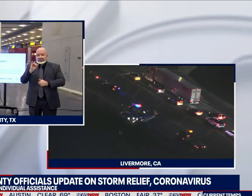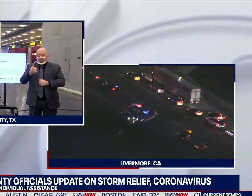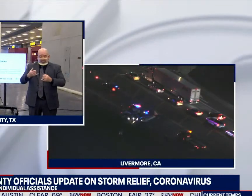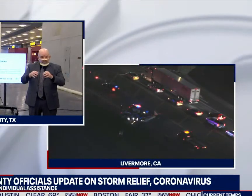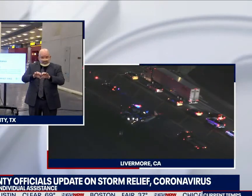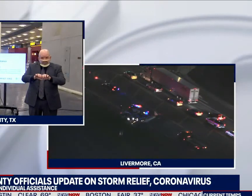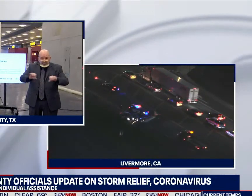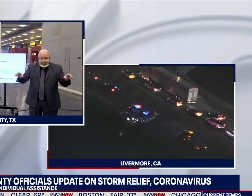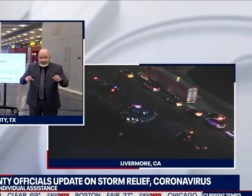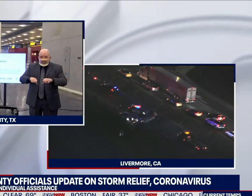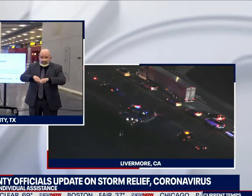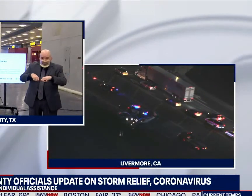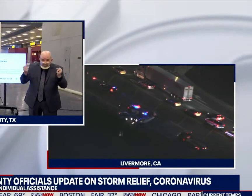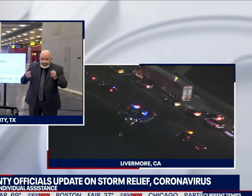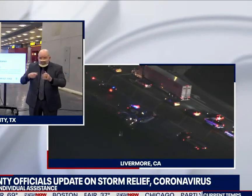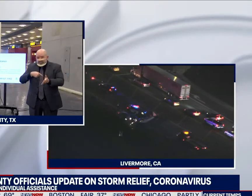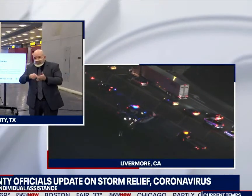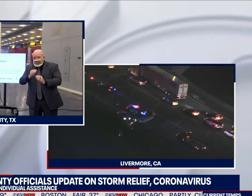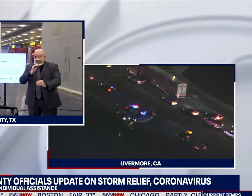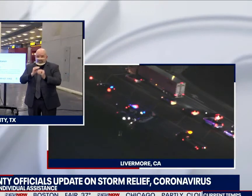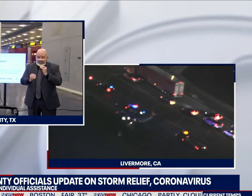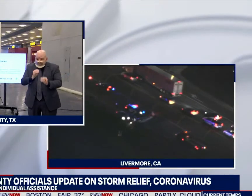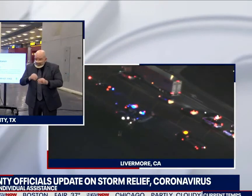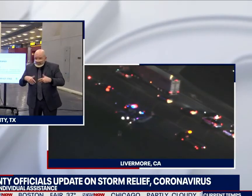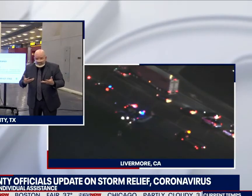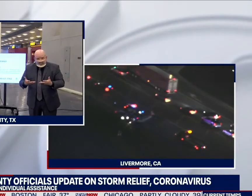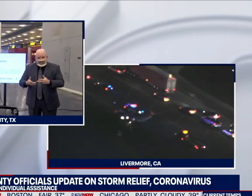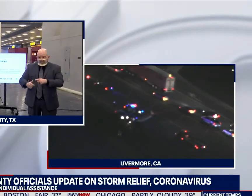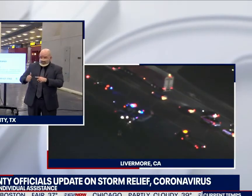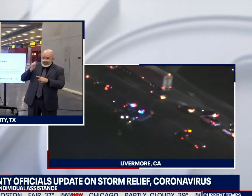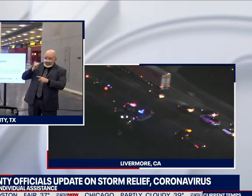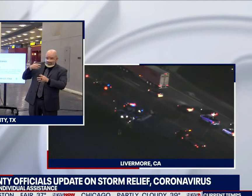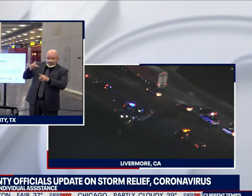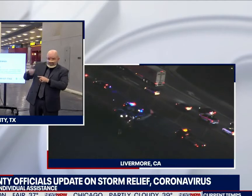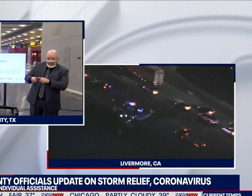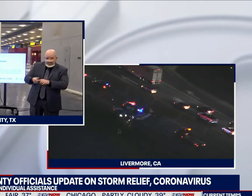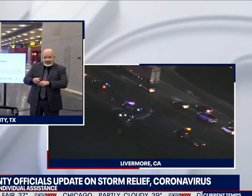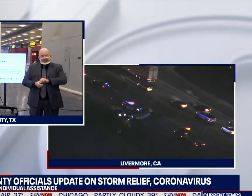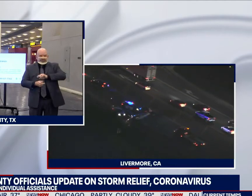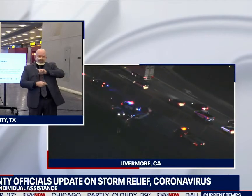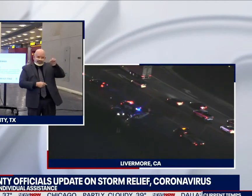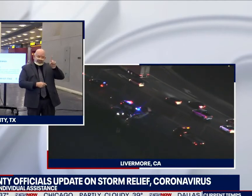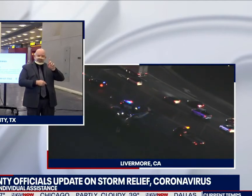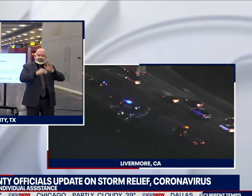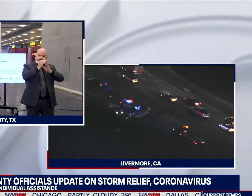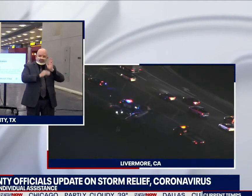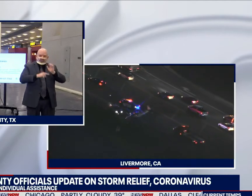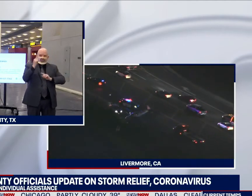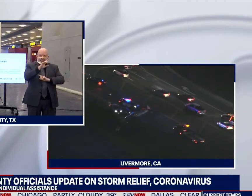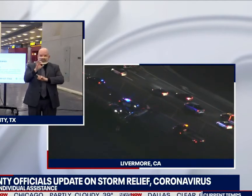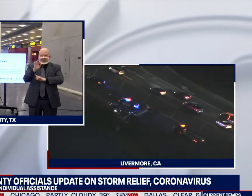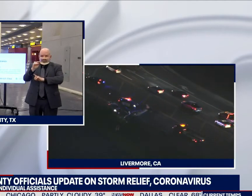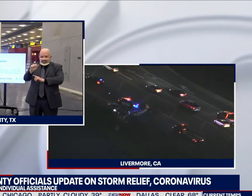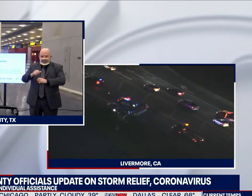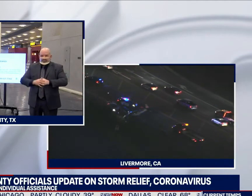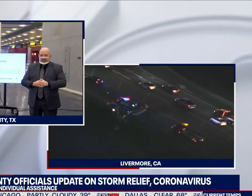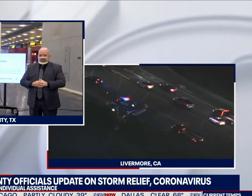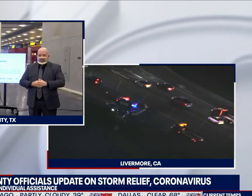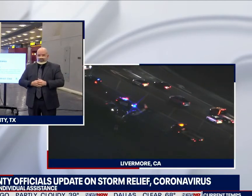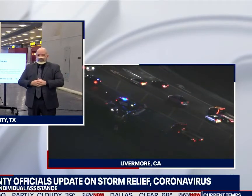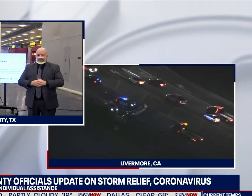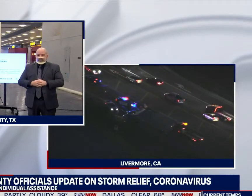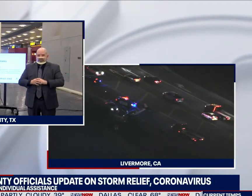right. So, you're going to apply for that. And do I have Okay. Yeah. Y'all focus on these screens,